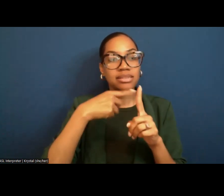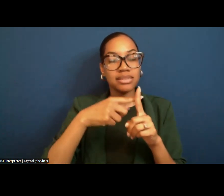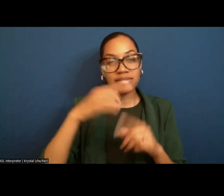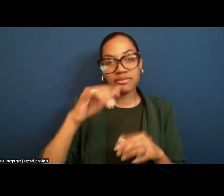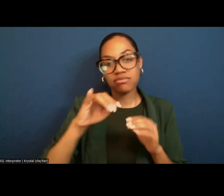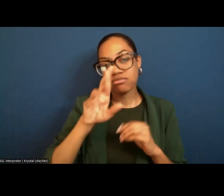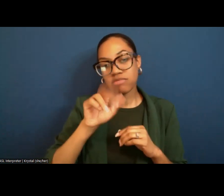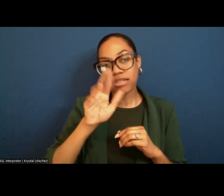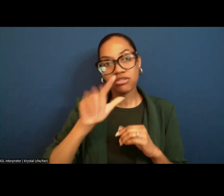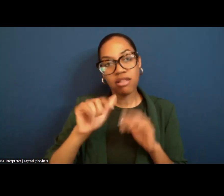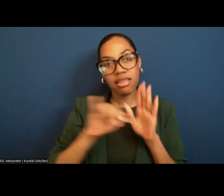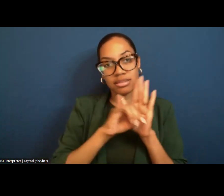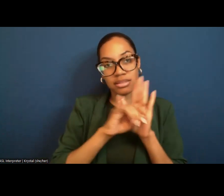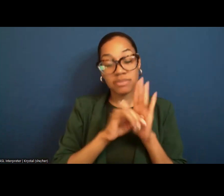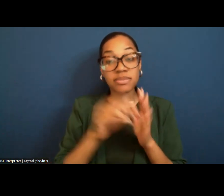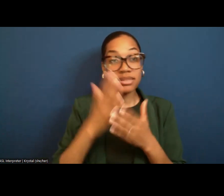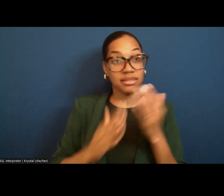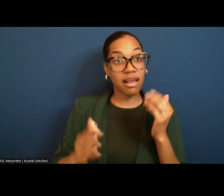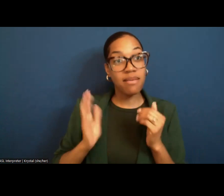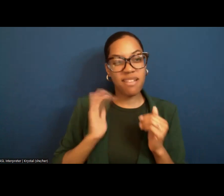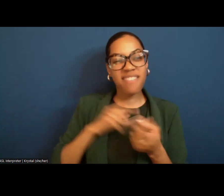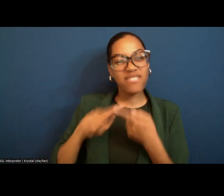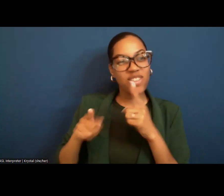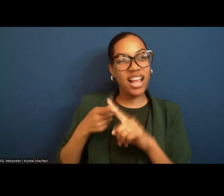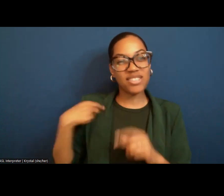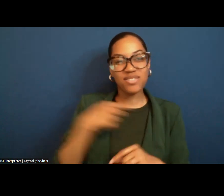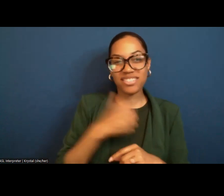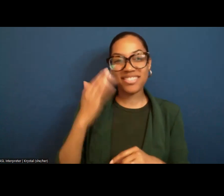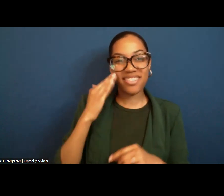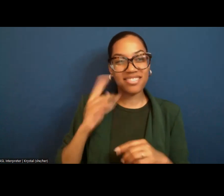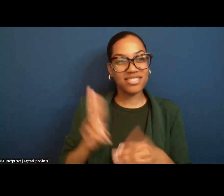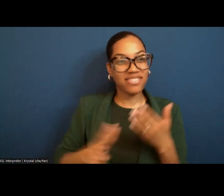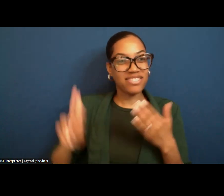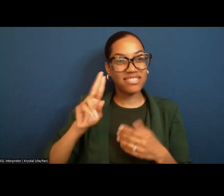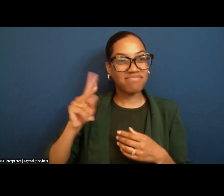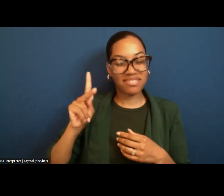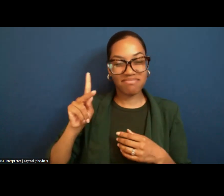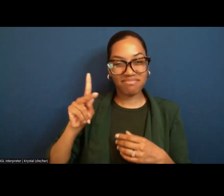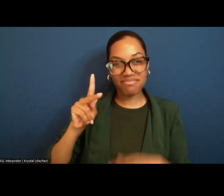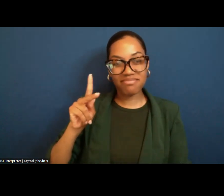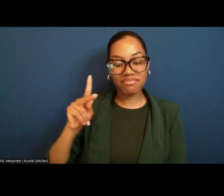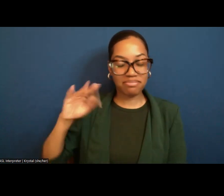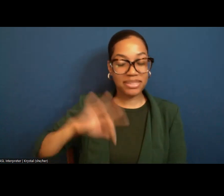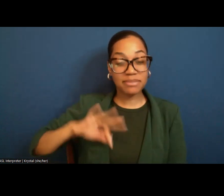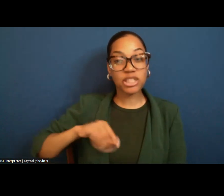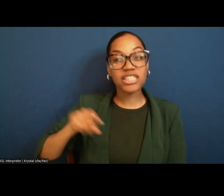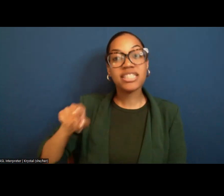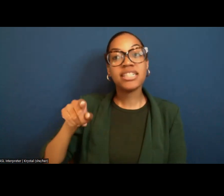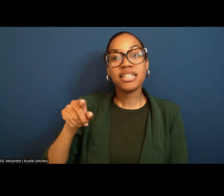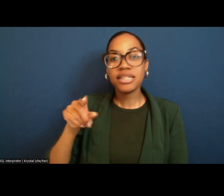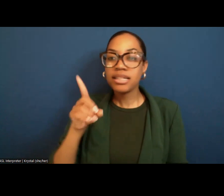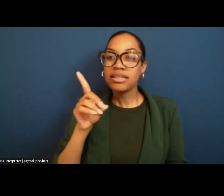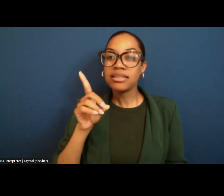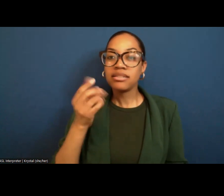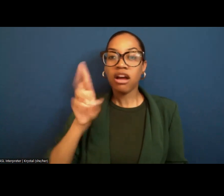of our friends who we know personally at the University of Pittsburgh. For example, Dr. Jay Hughley, who's in the School of Social Work